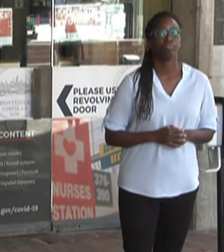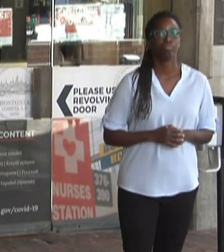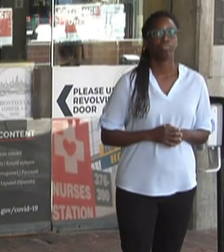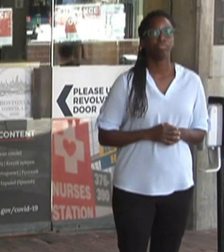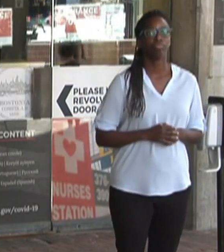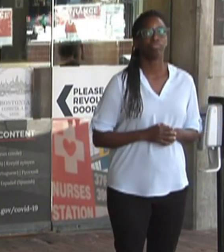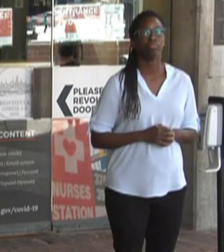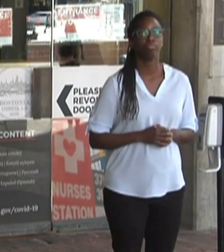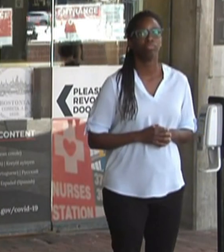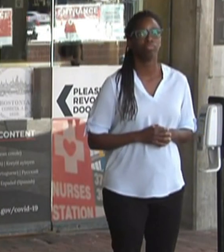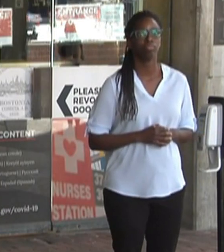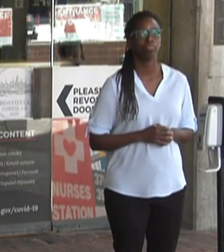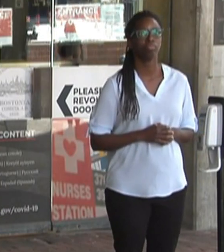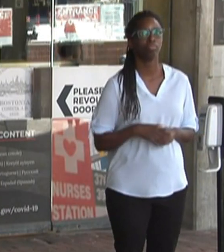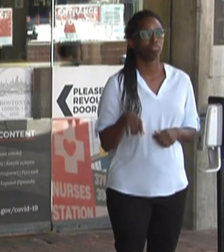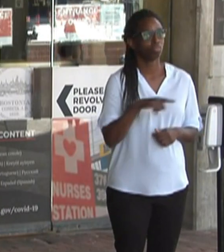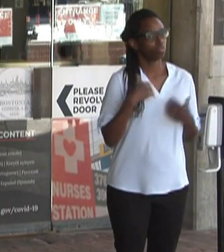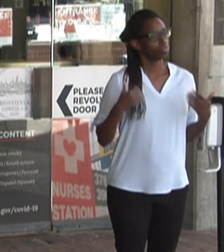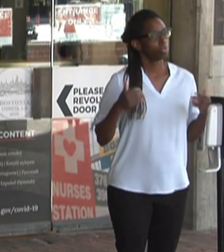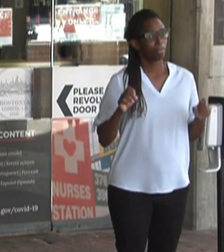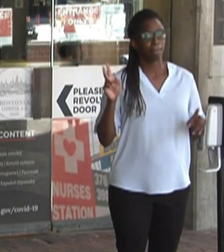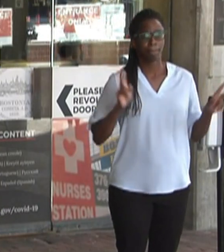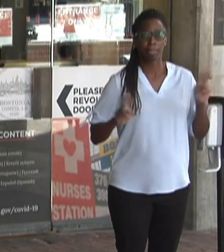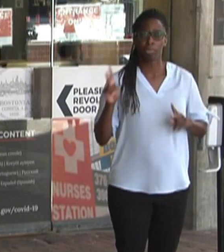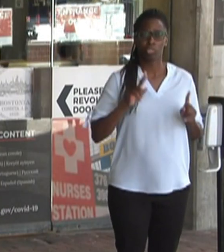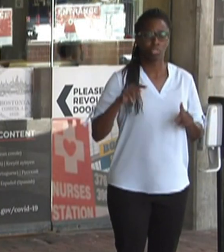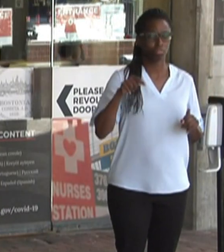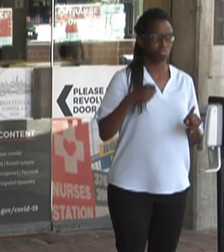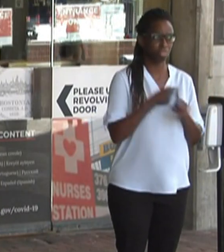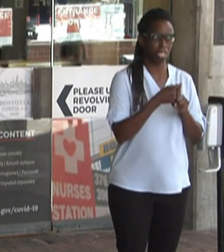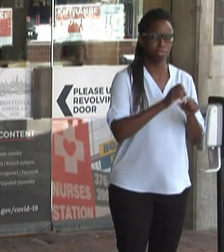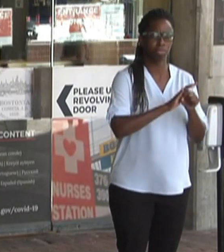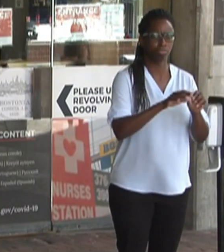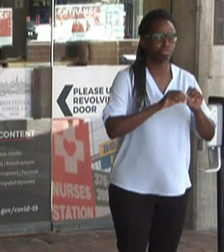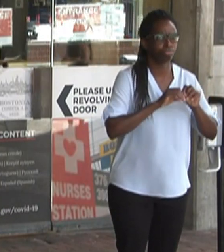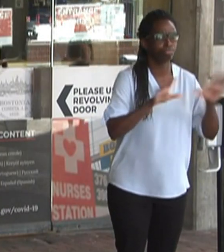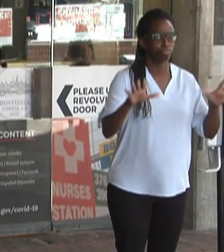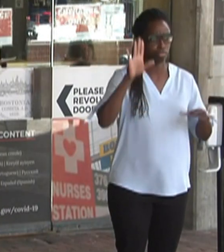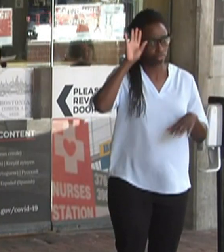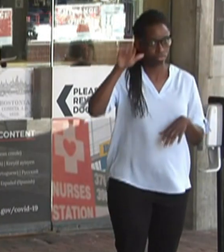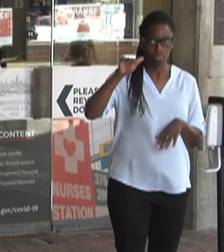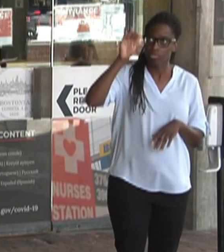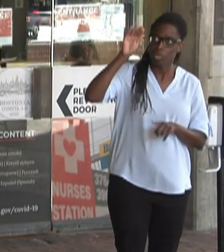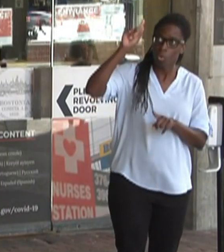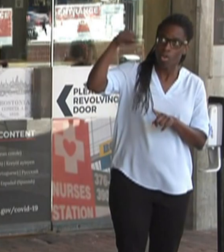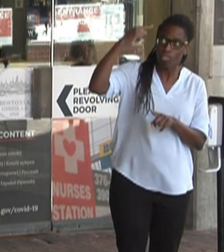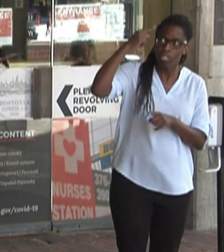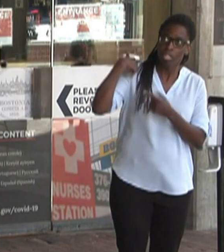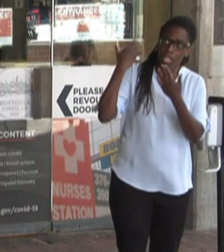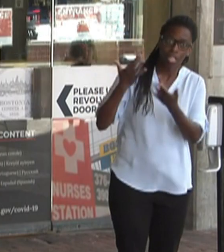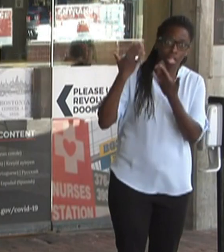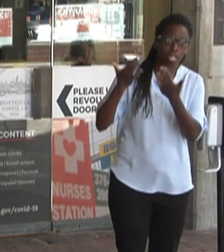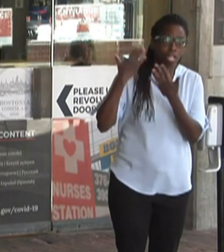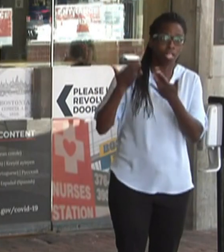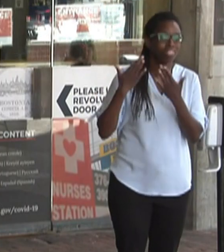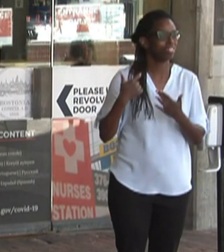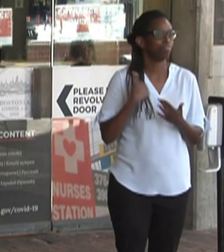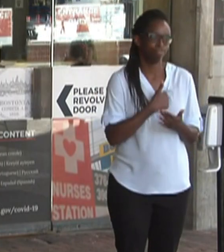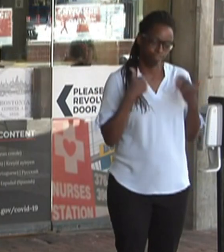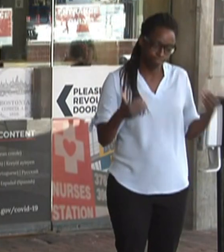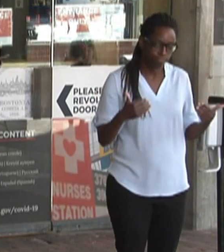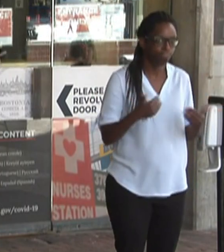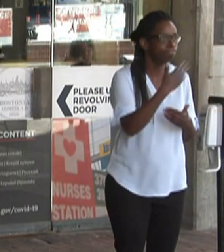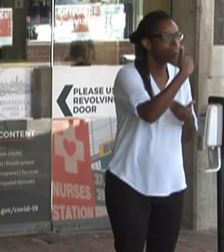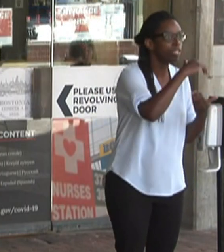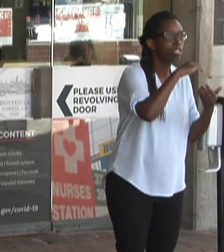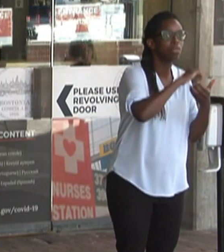pandemic. But we're not waiting for help here in Boston. We're using all the resources and all the partnerships that we have to